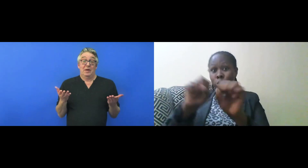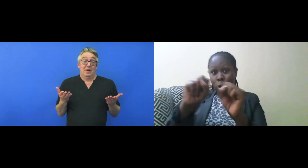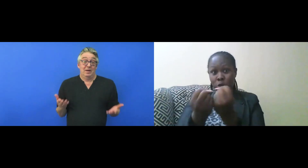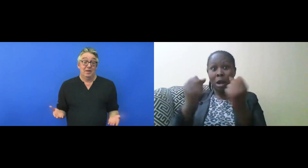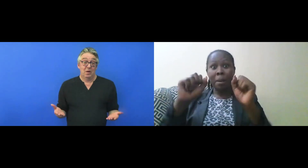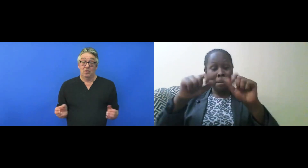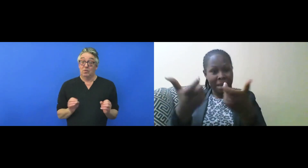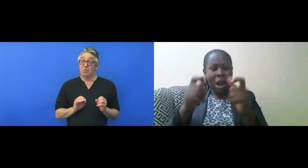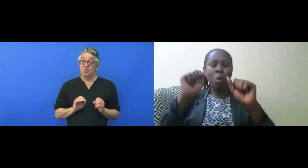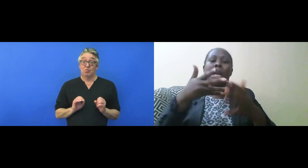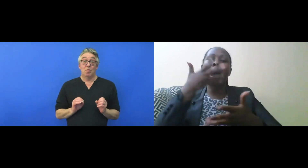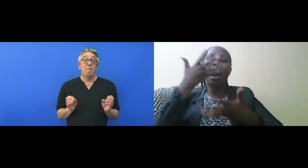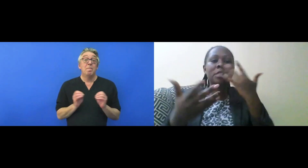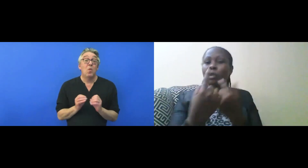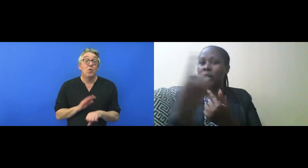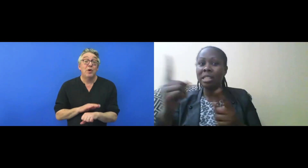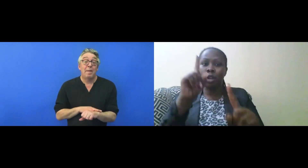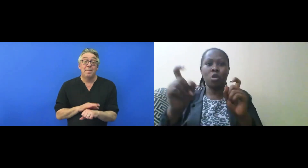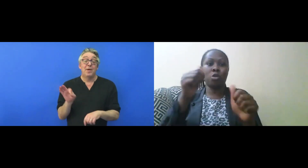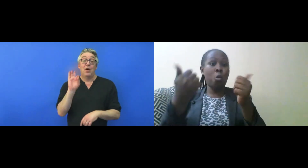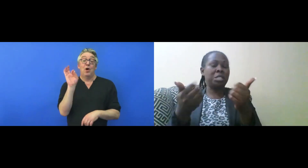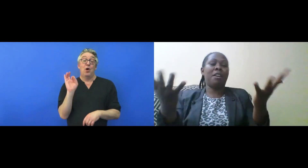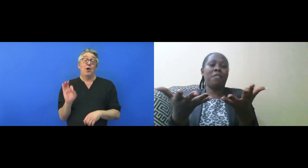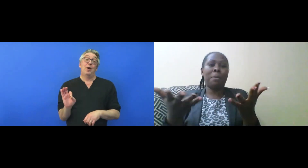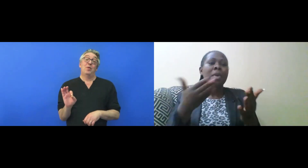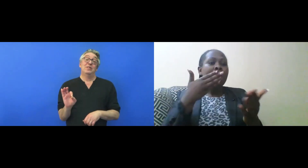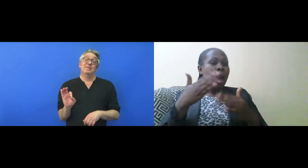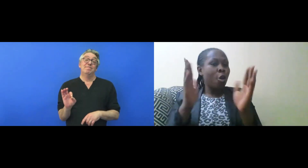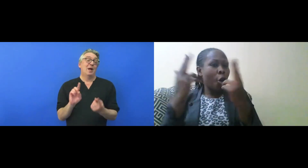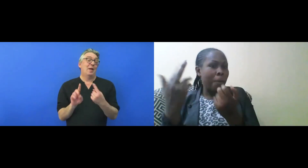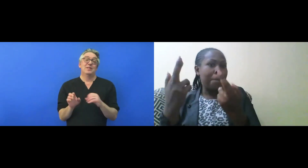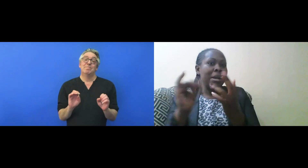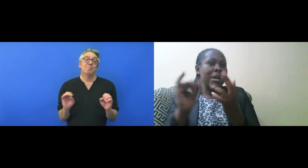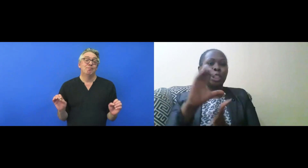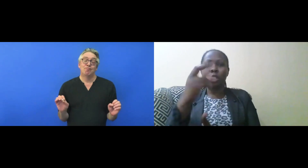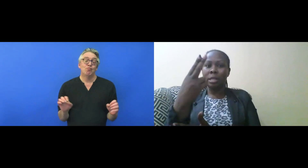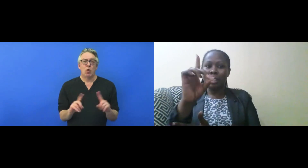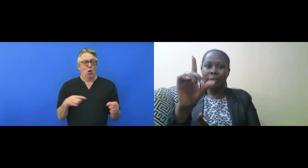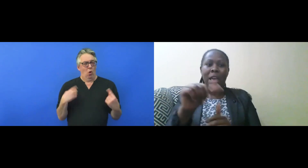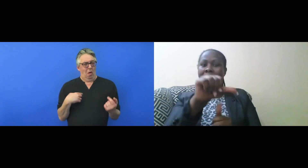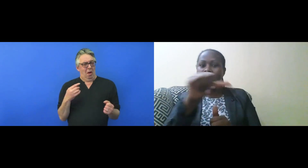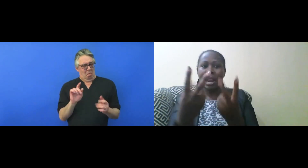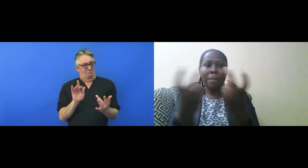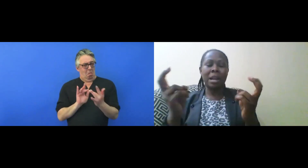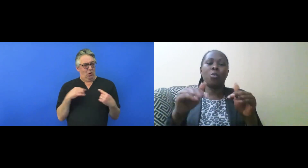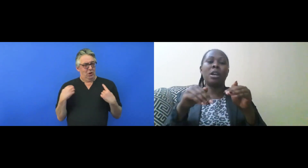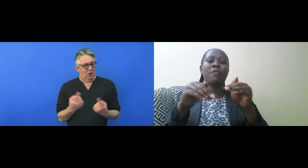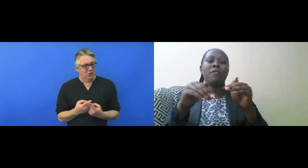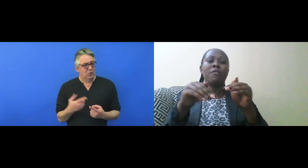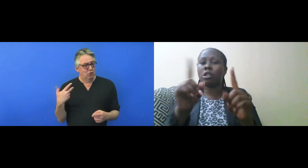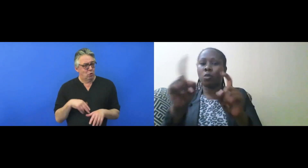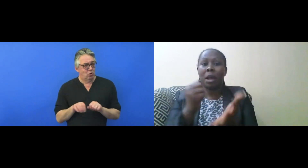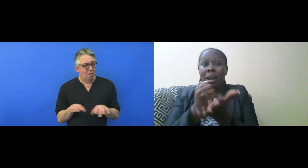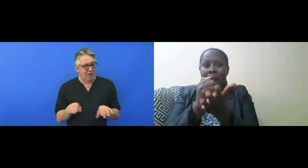time for question and answer. But we'll post all this on social media and we'll get our response.